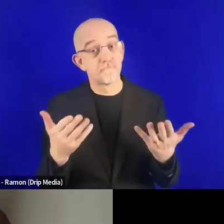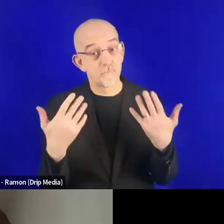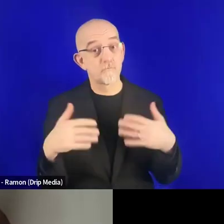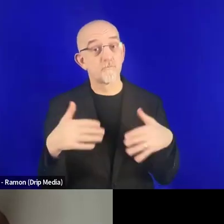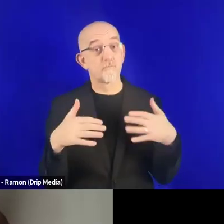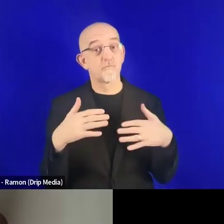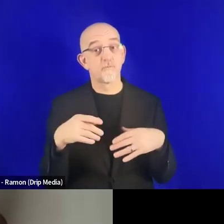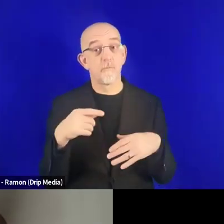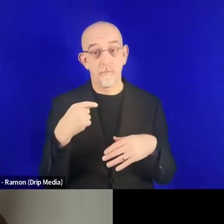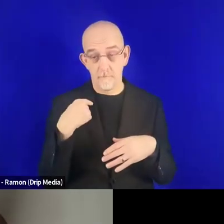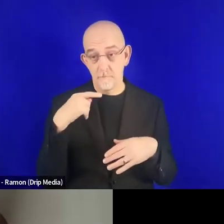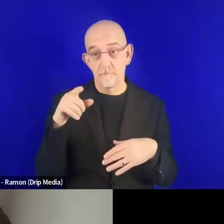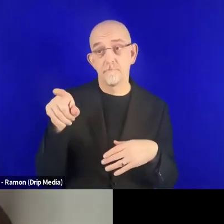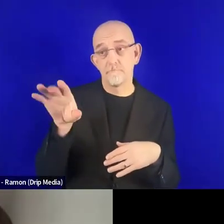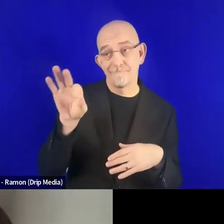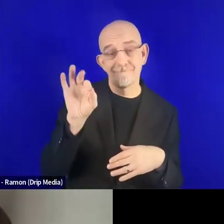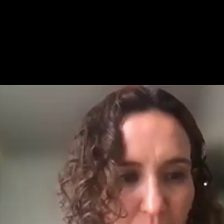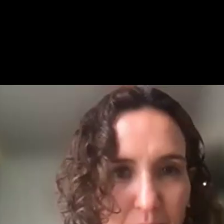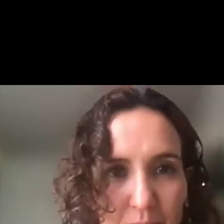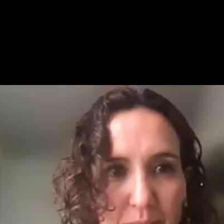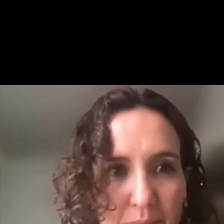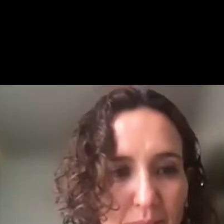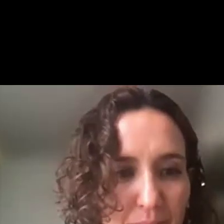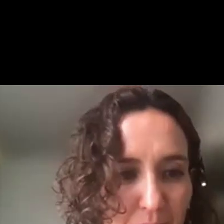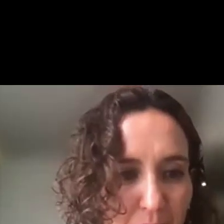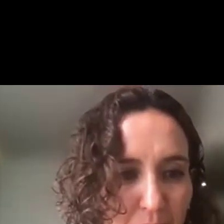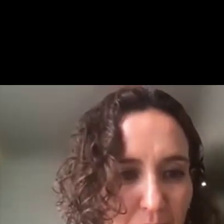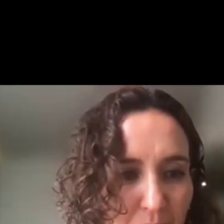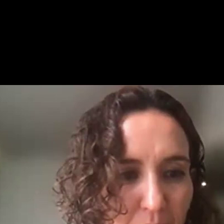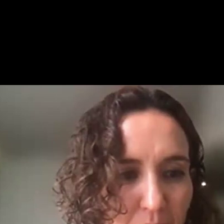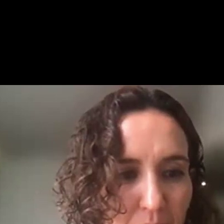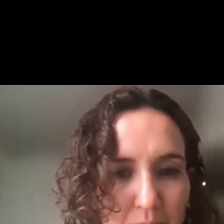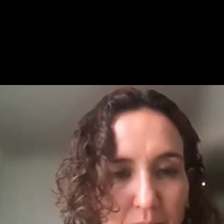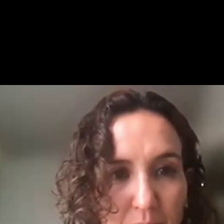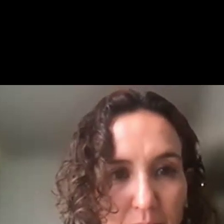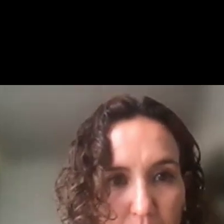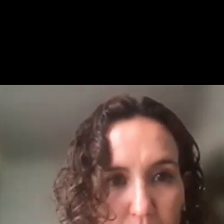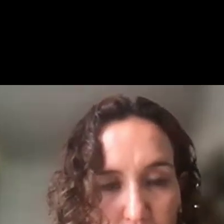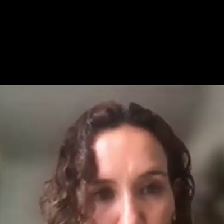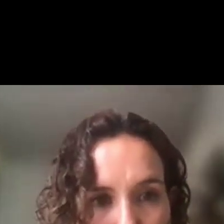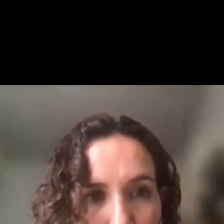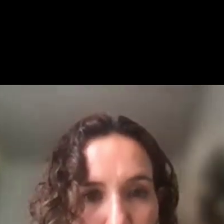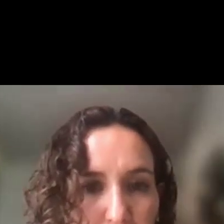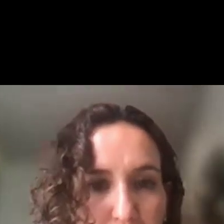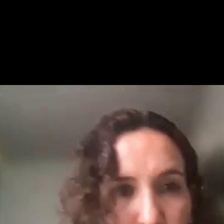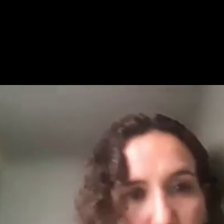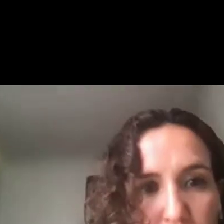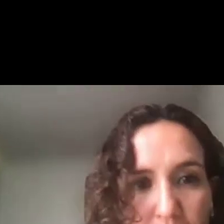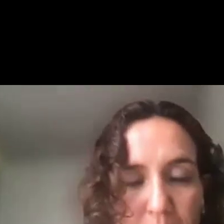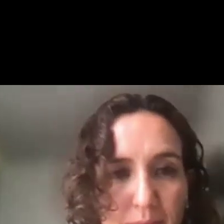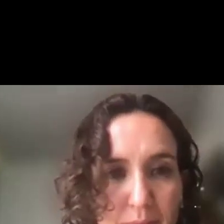could through a lot of information, I think, and really fascinating information. So obviously,